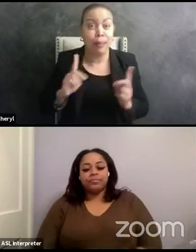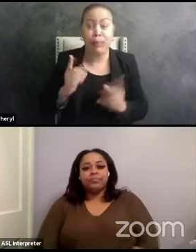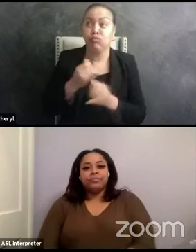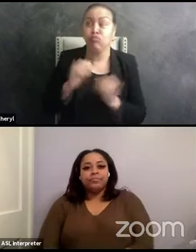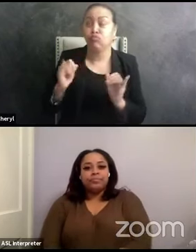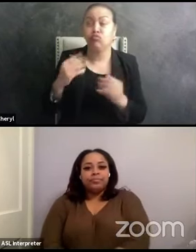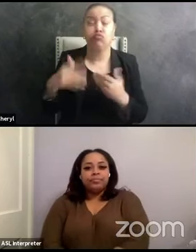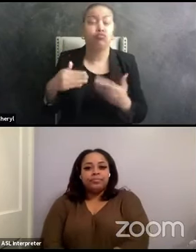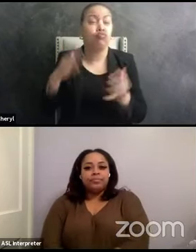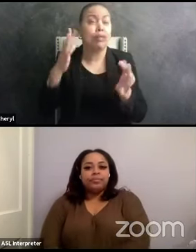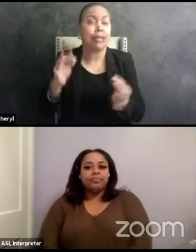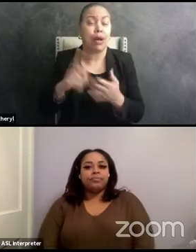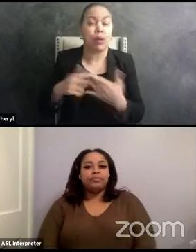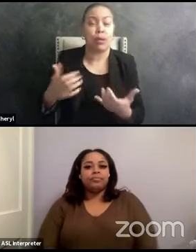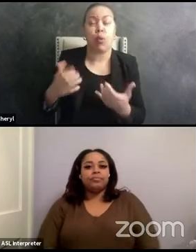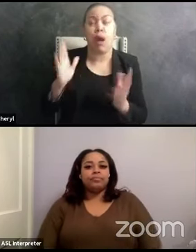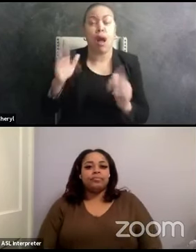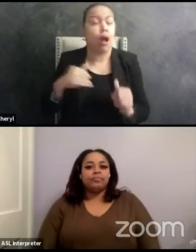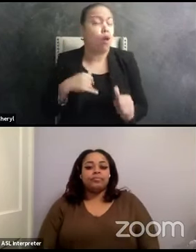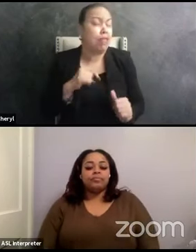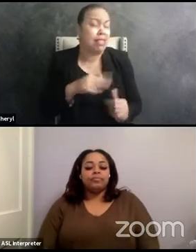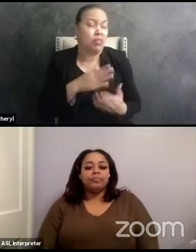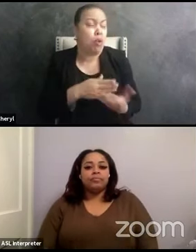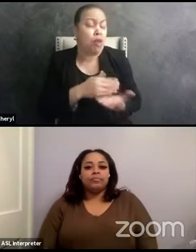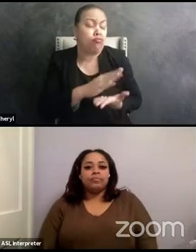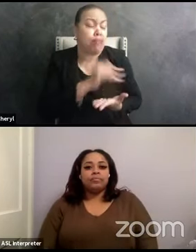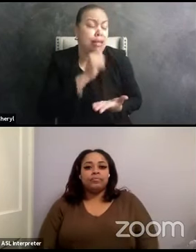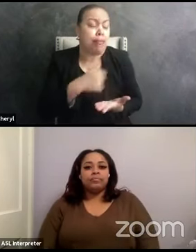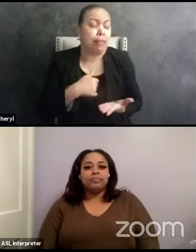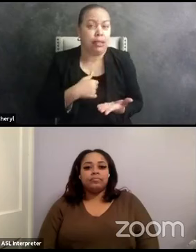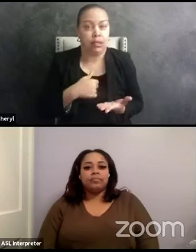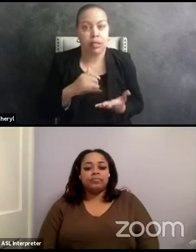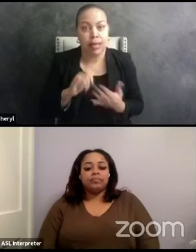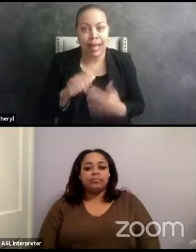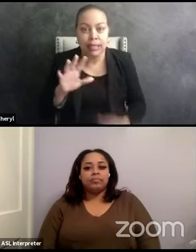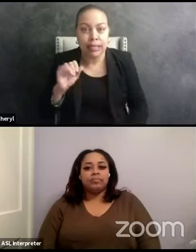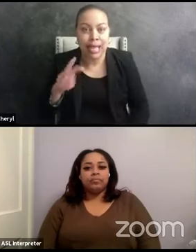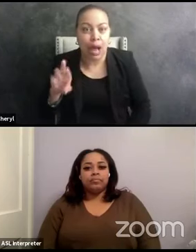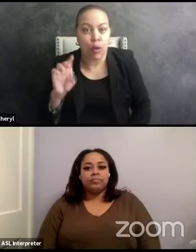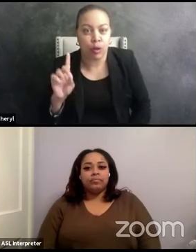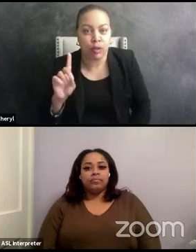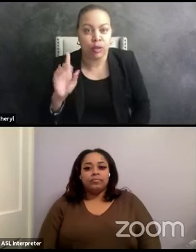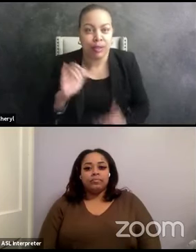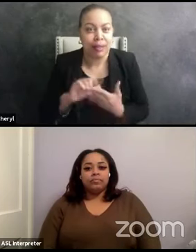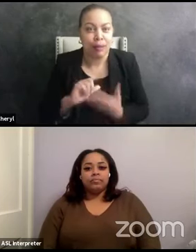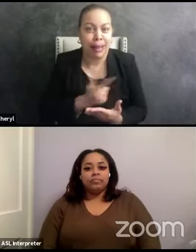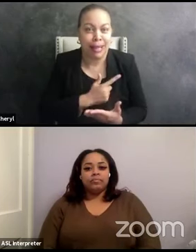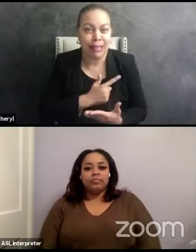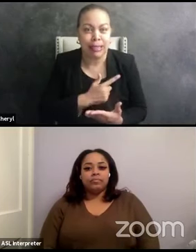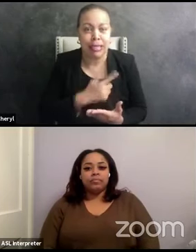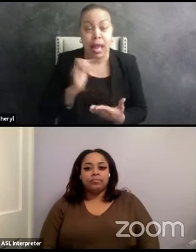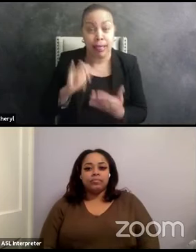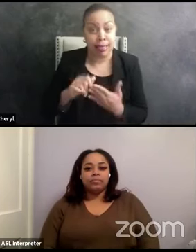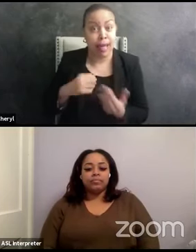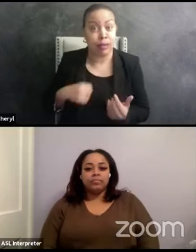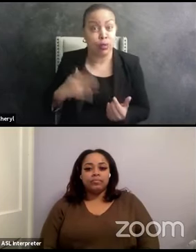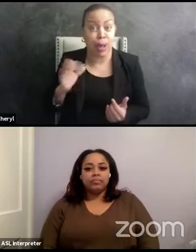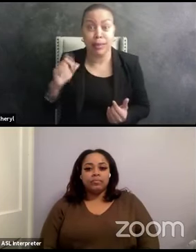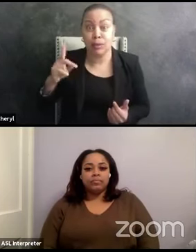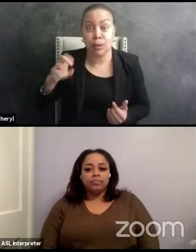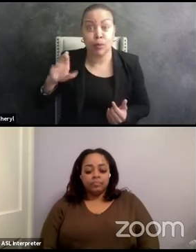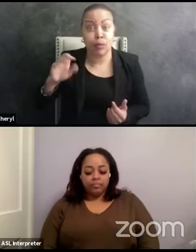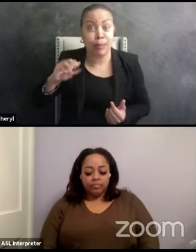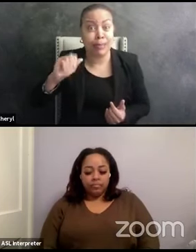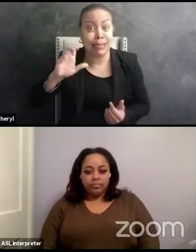say, oh, that's not me. And it was cowardice and laziness and white supremacy to me to do that, because you